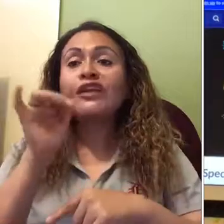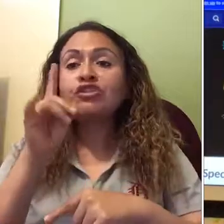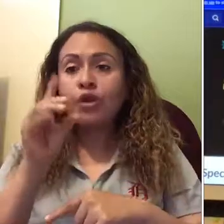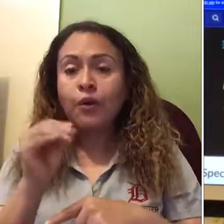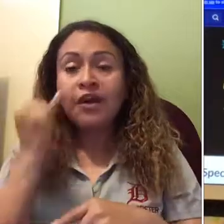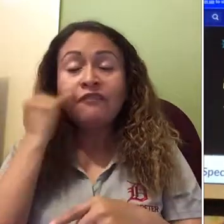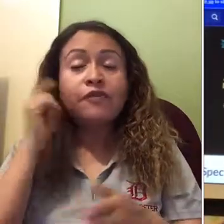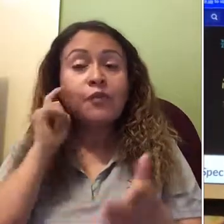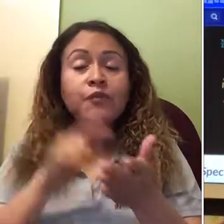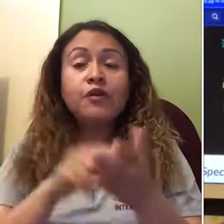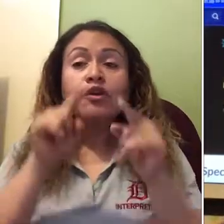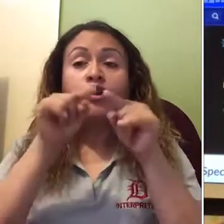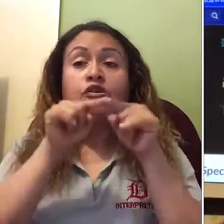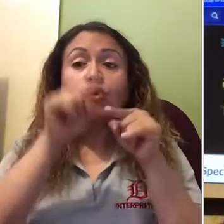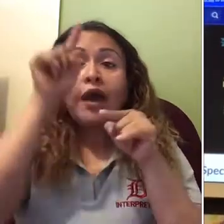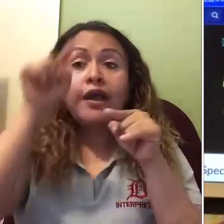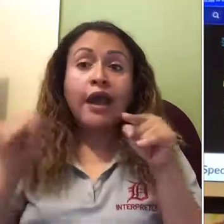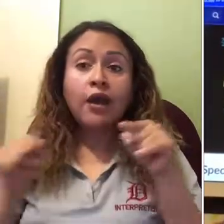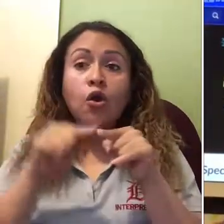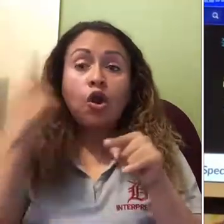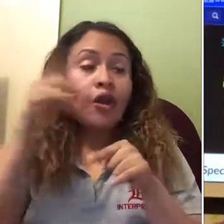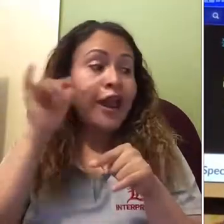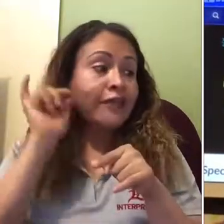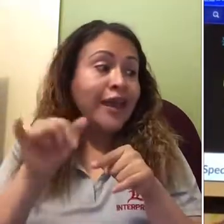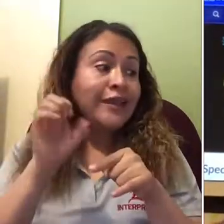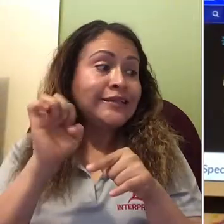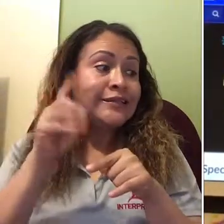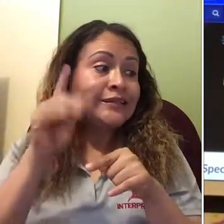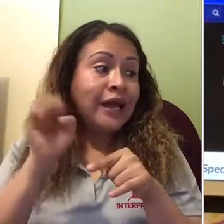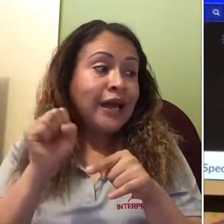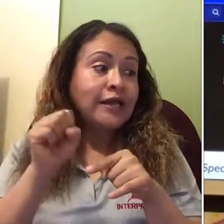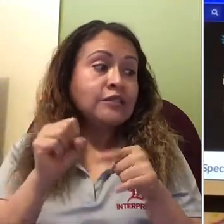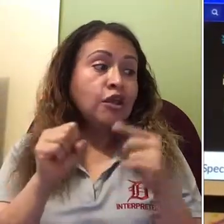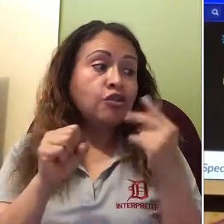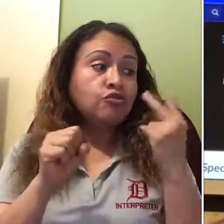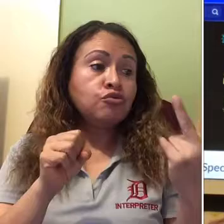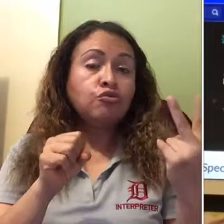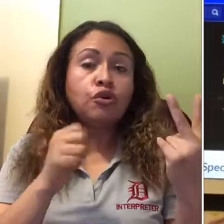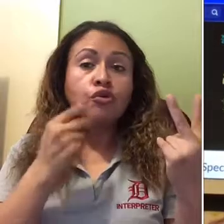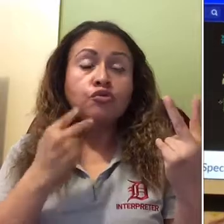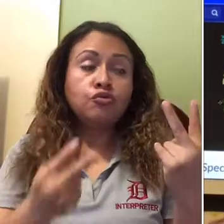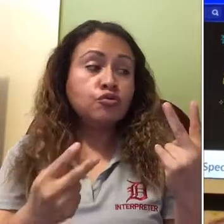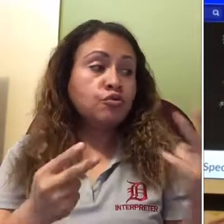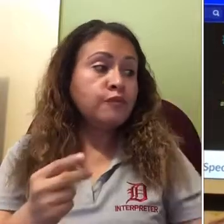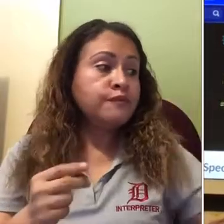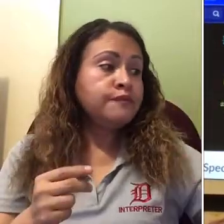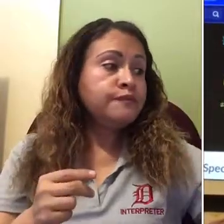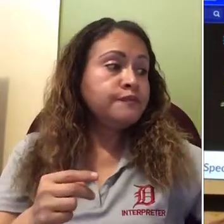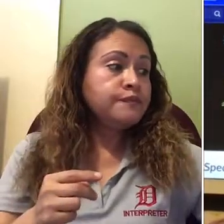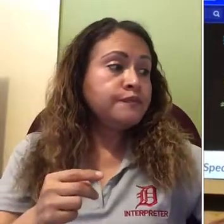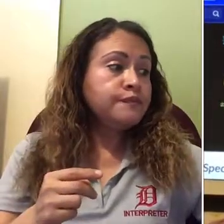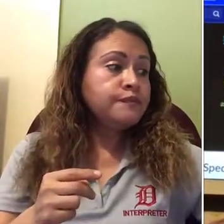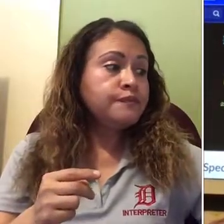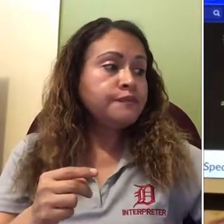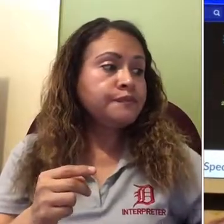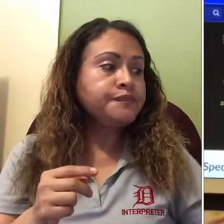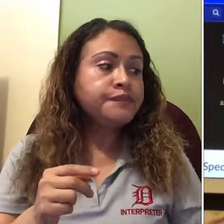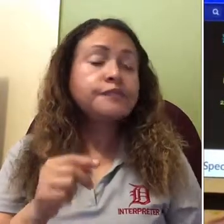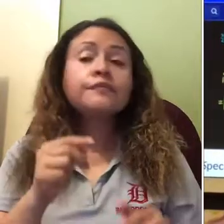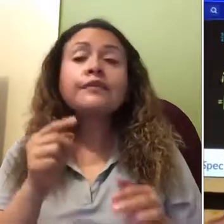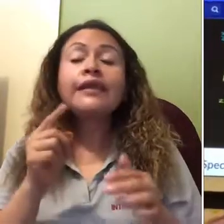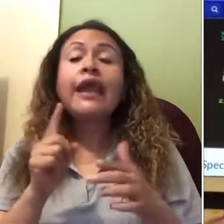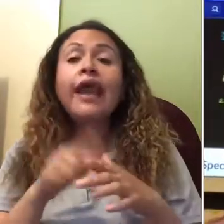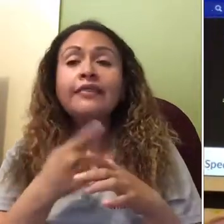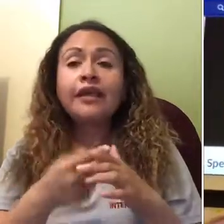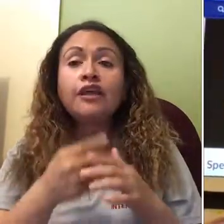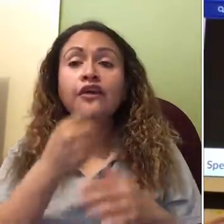see a triangle that looks like this, where the sides are 2, 2 square roots of 3, and 4. Once again, the